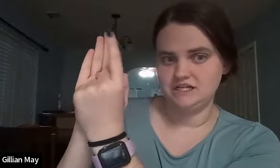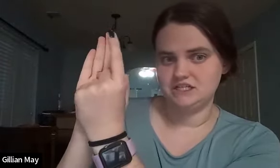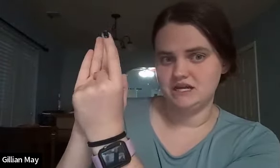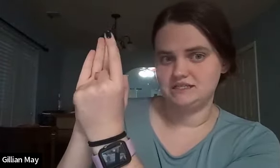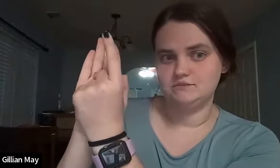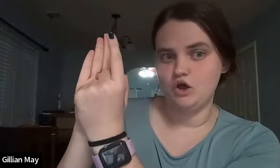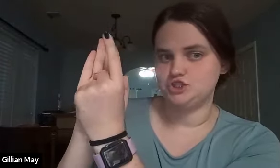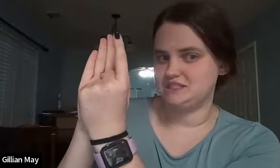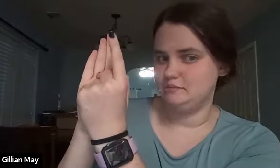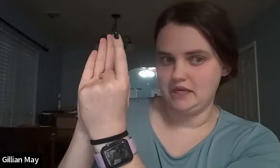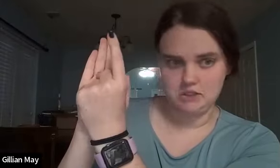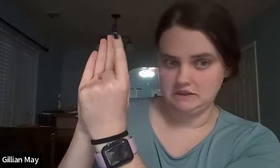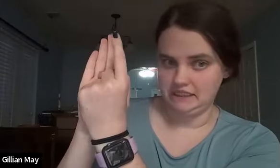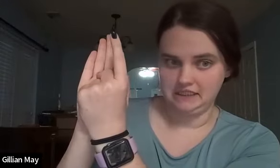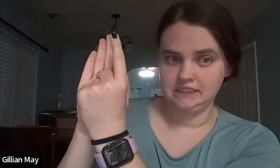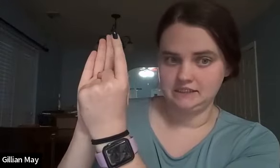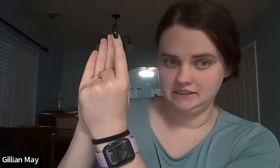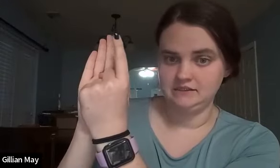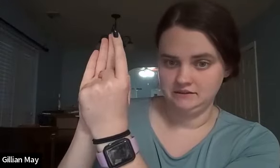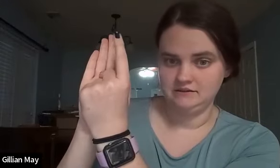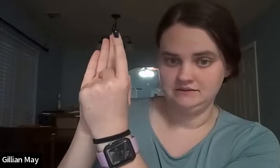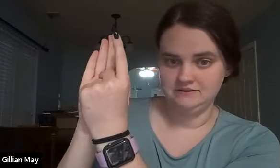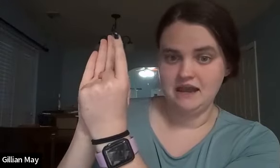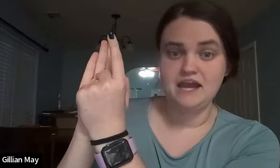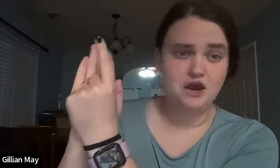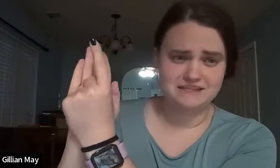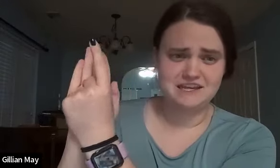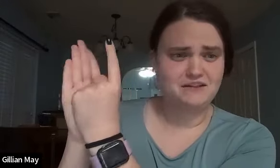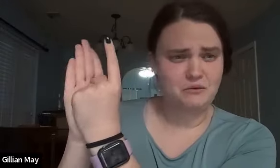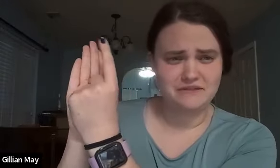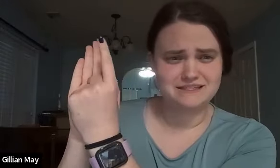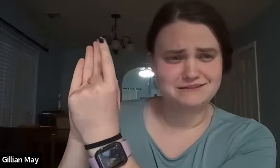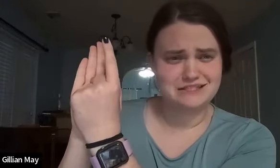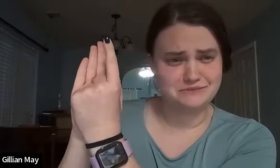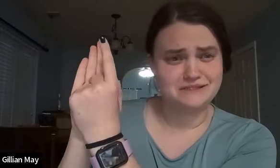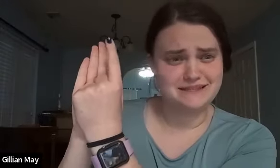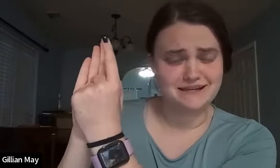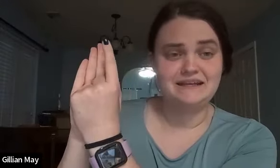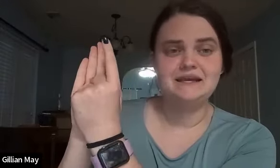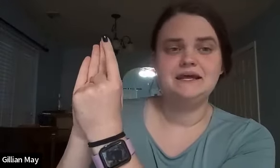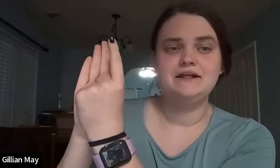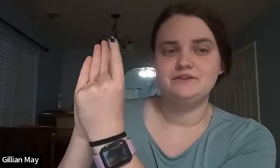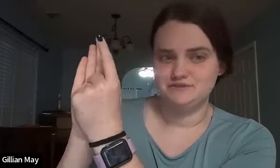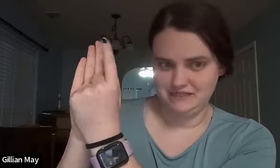just kind of small, just barely. I know that's kind of like, wow, that's just really tiny. There's a